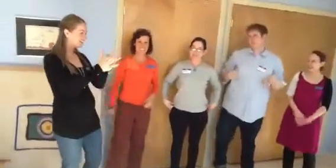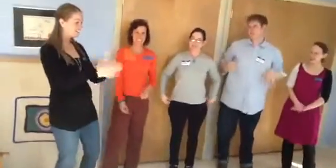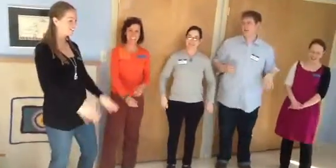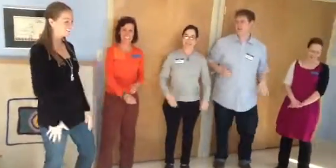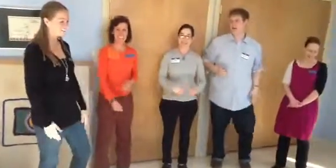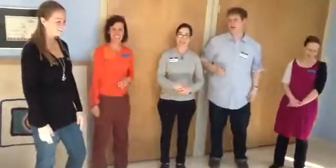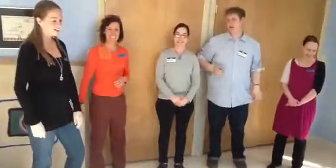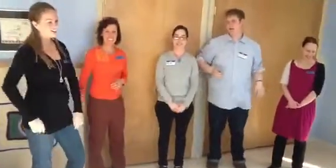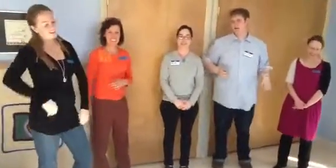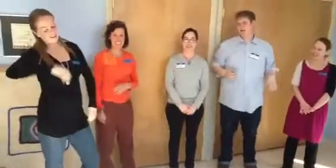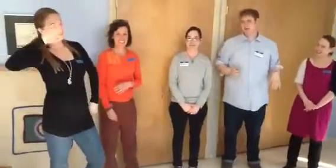Okay, and